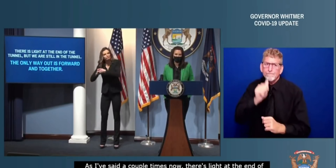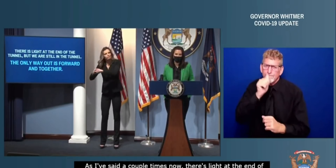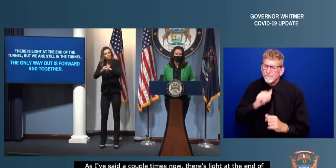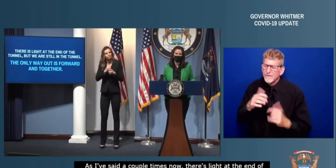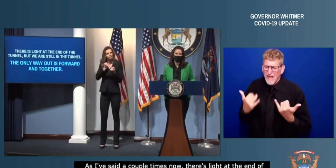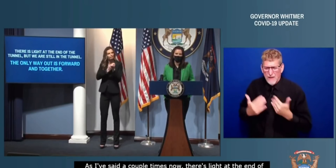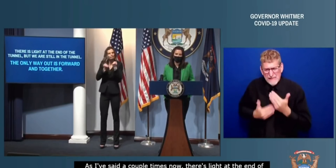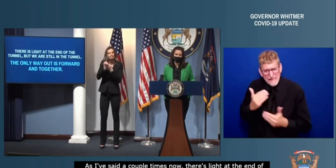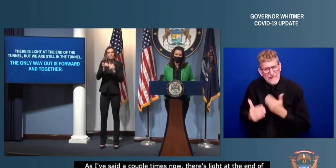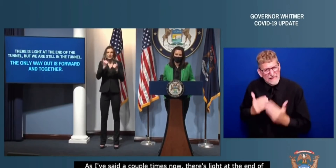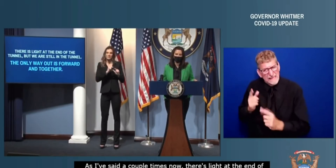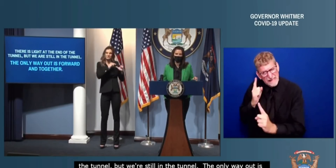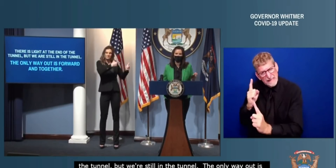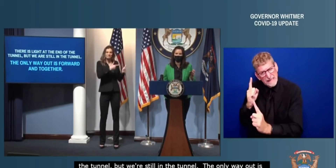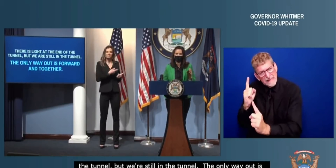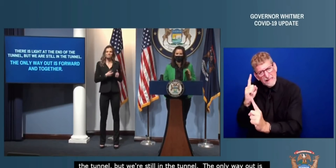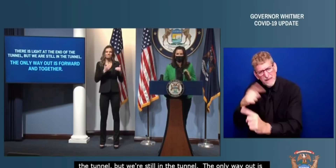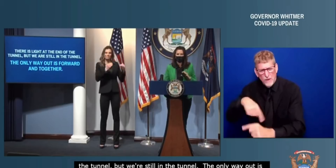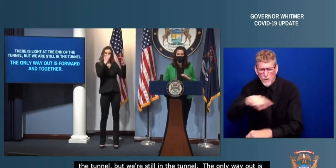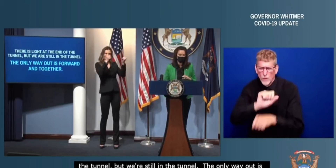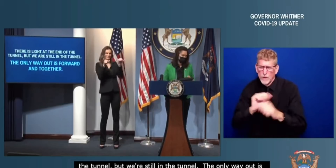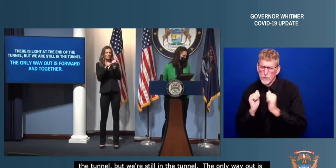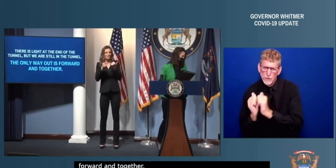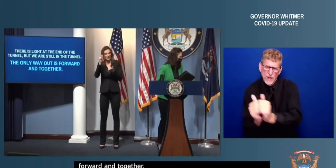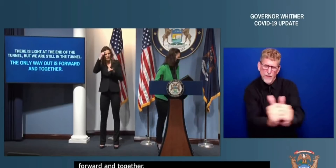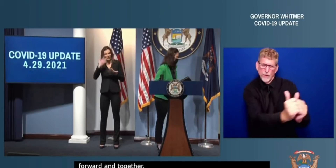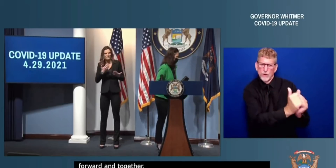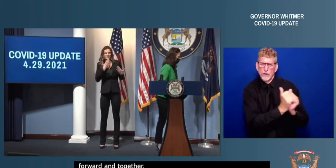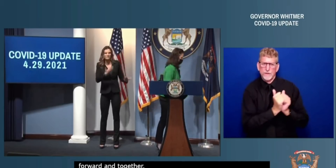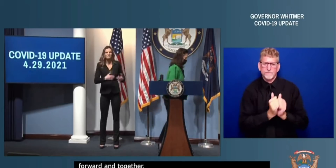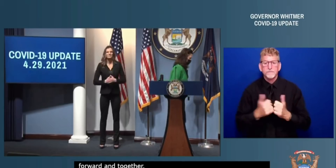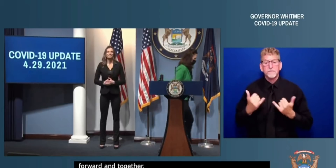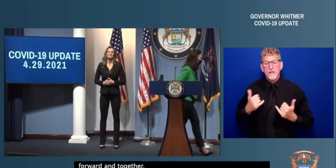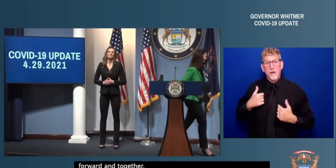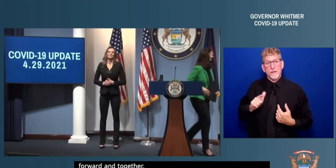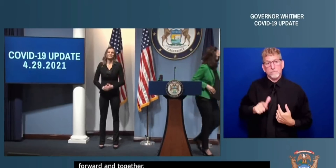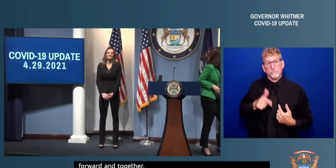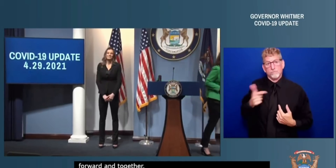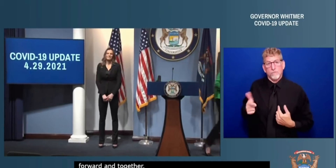you, and I'd like to turn it now over to our Lieutenant Governor.